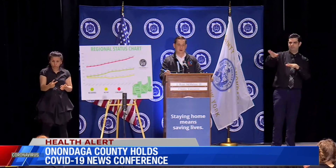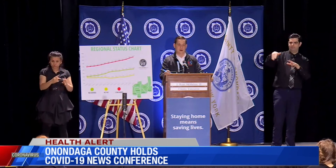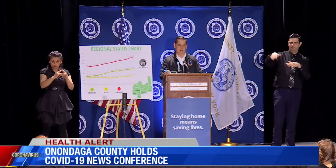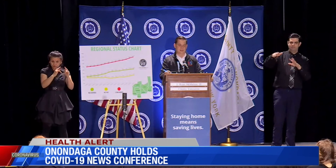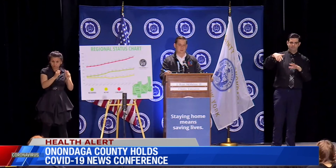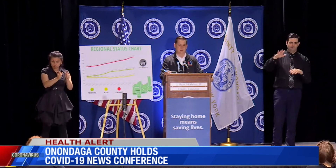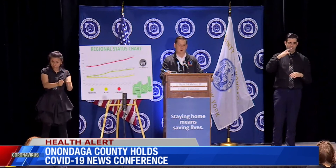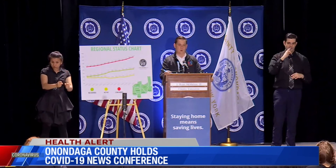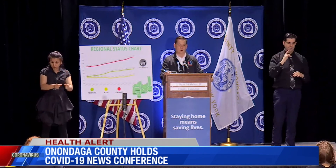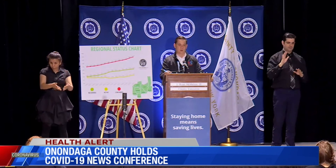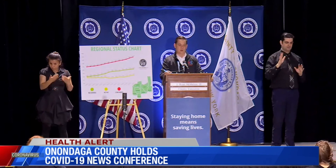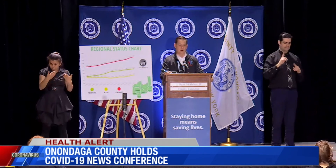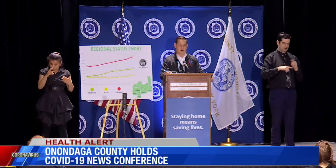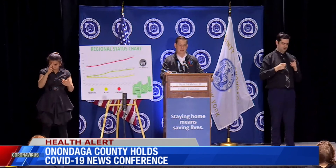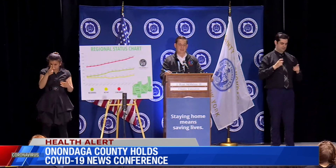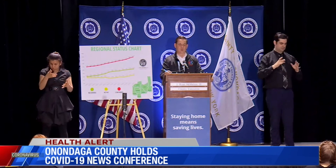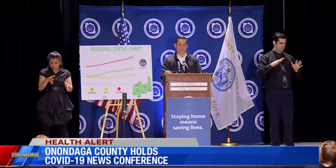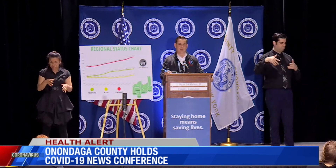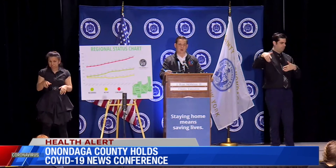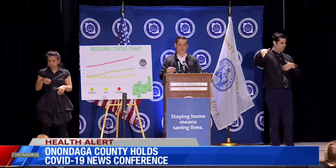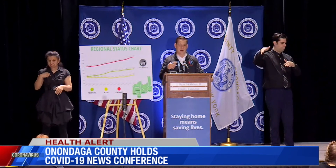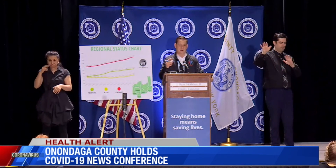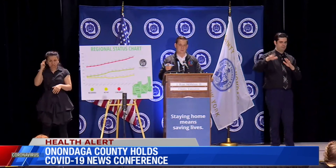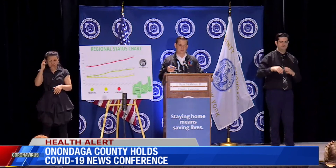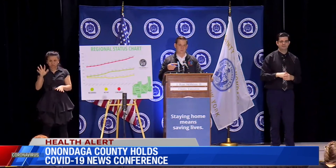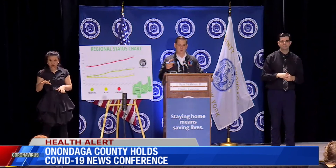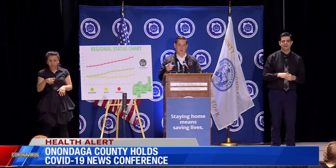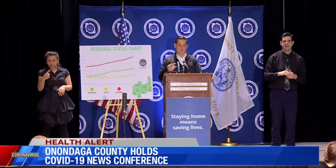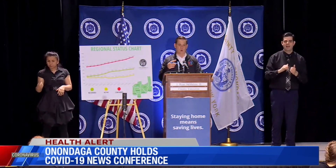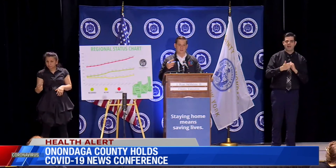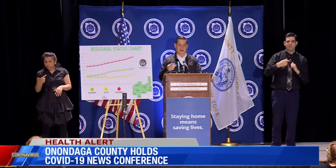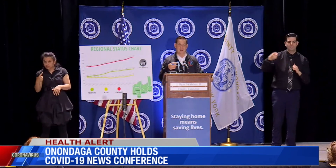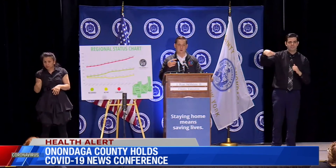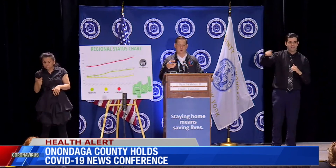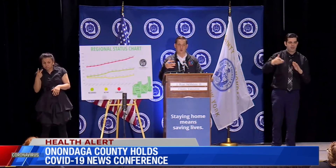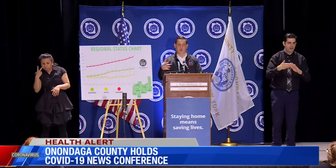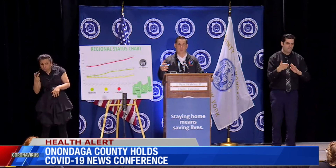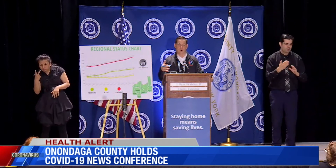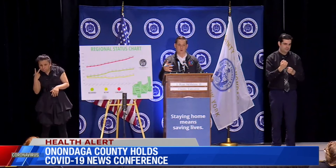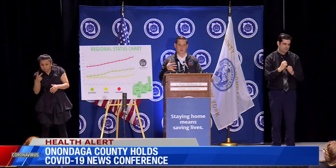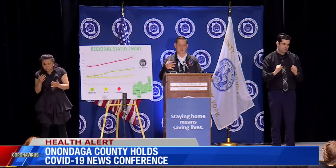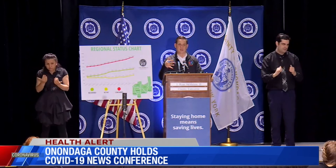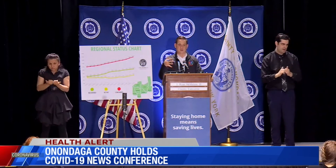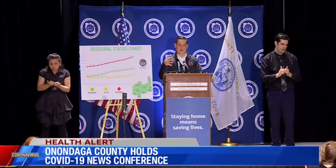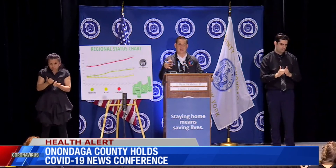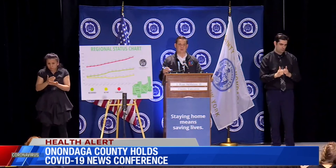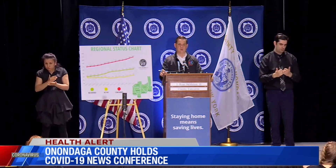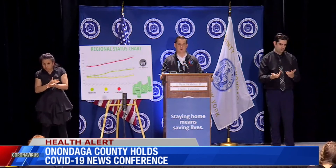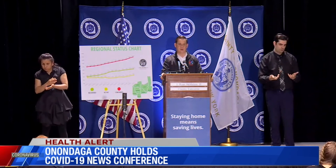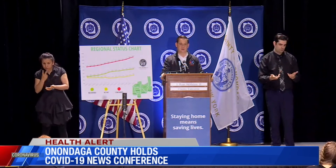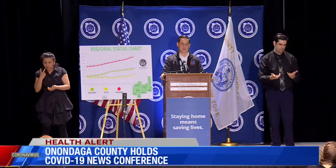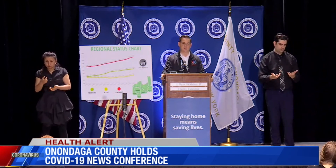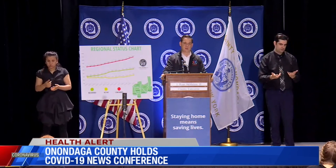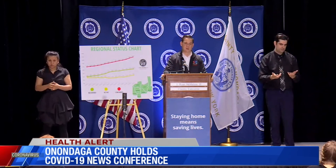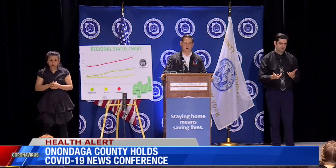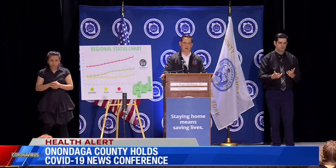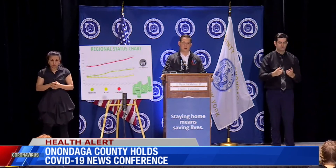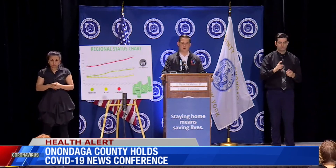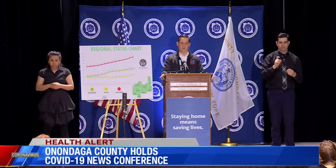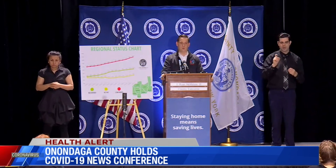safely? That's something that we're, each week that goes on, we have more time and we know more. So it's easier to answer those